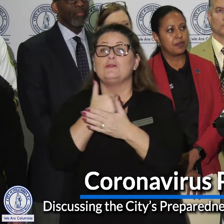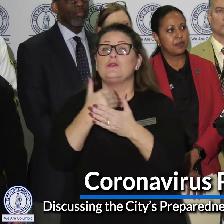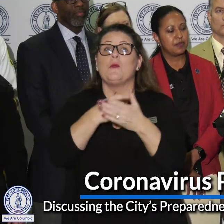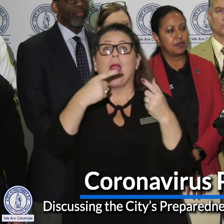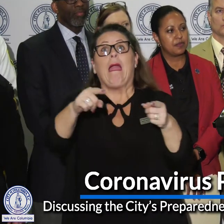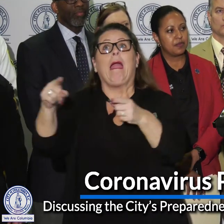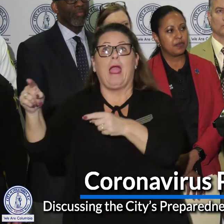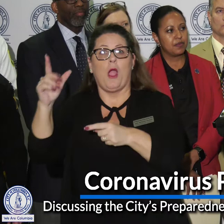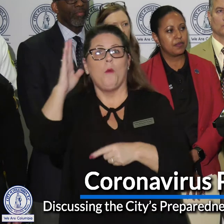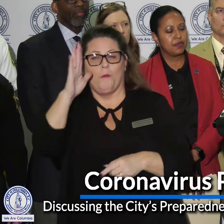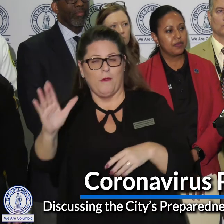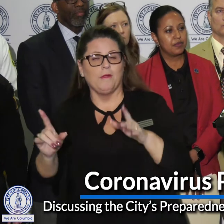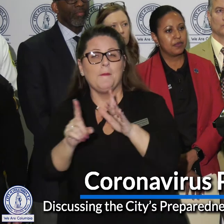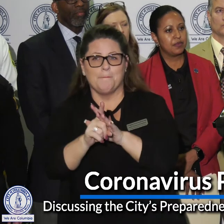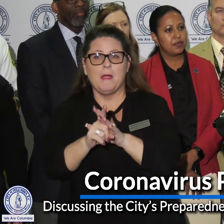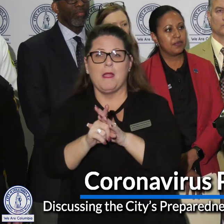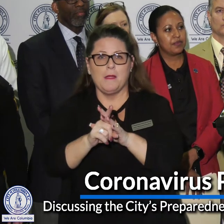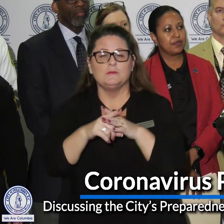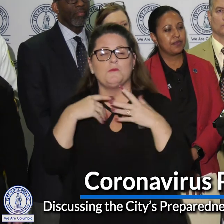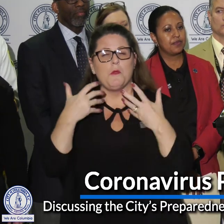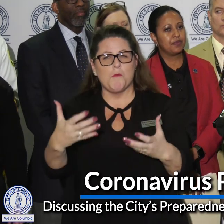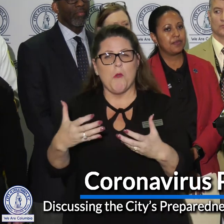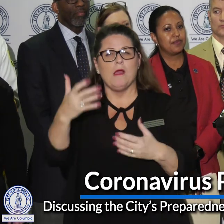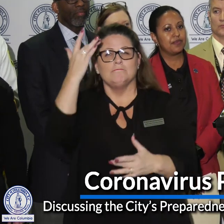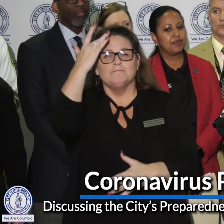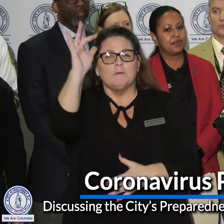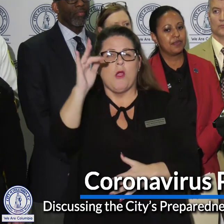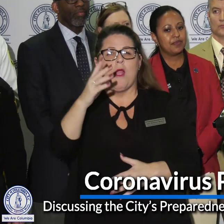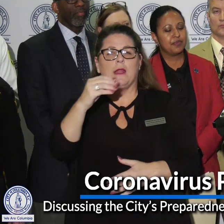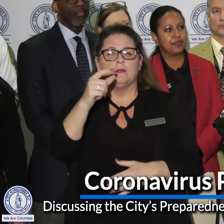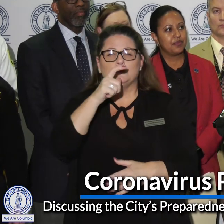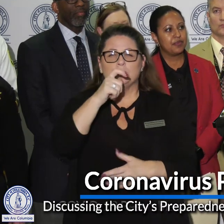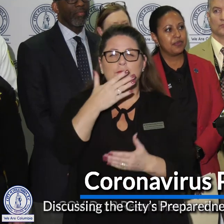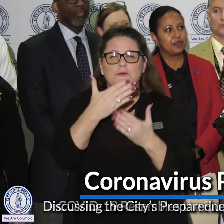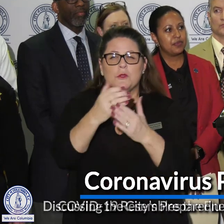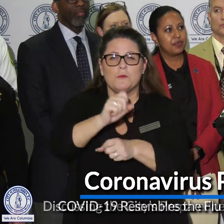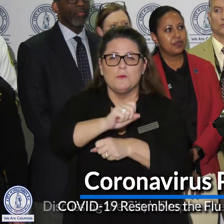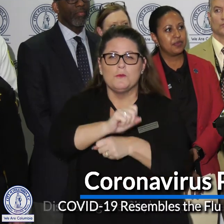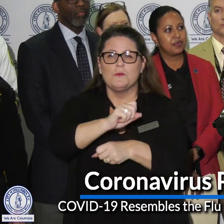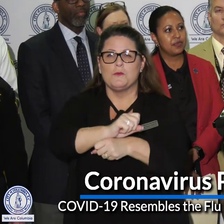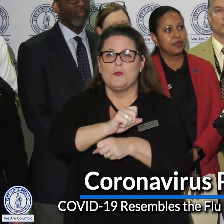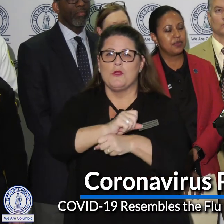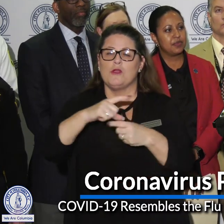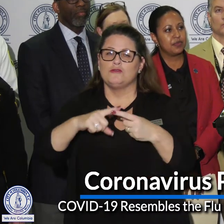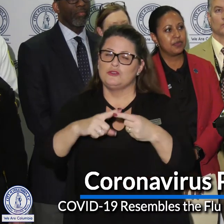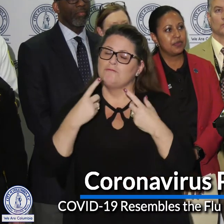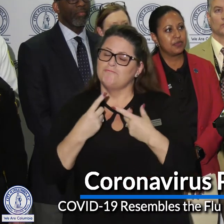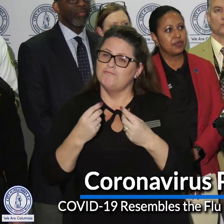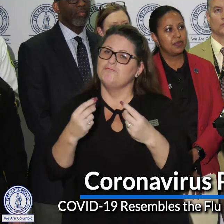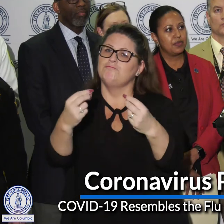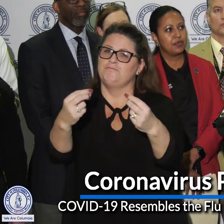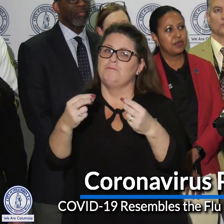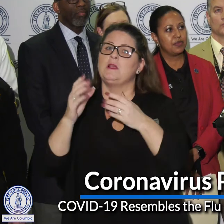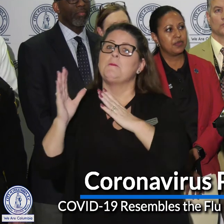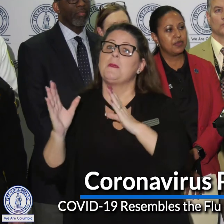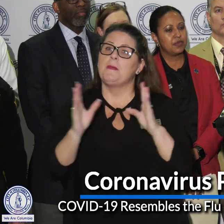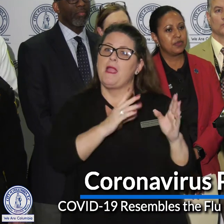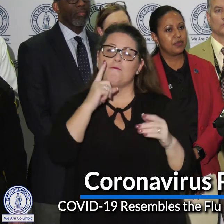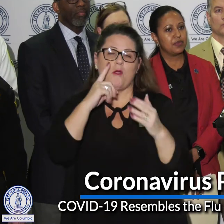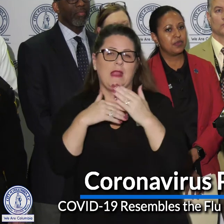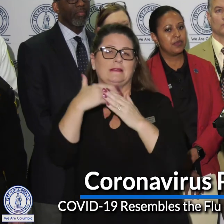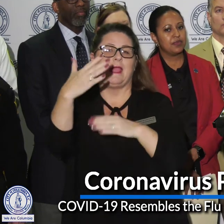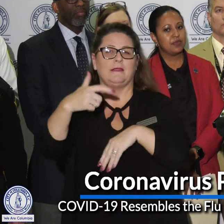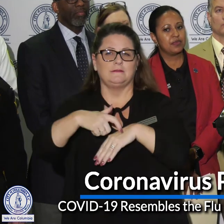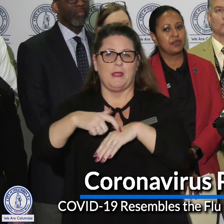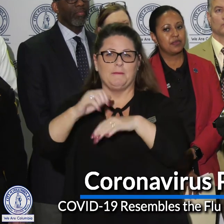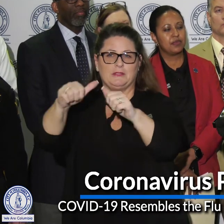for the very best and brightest to step up. And we'll learn some things, and we'll be even better prepared when the next challenge